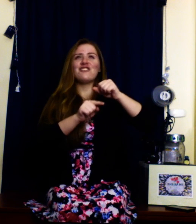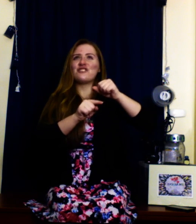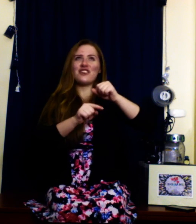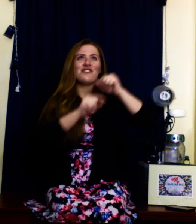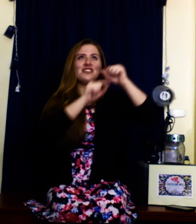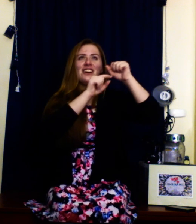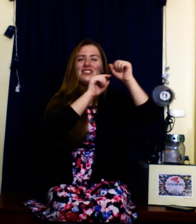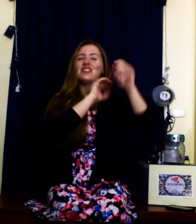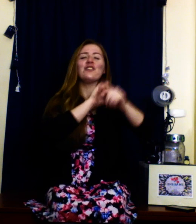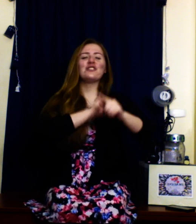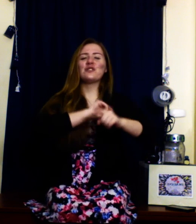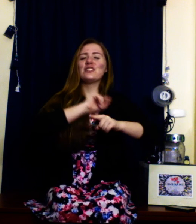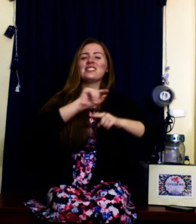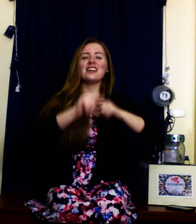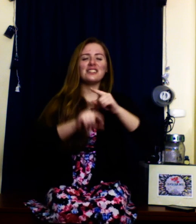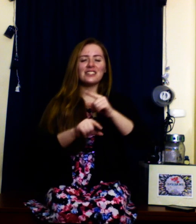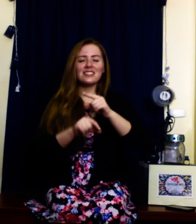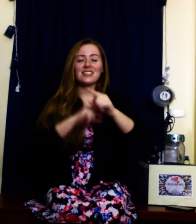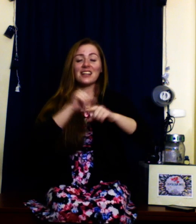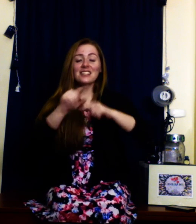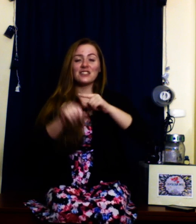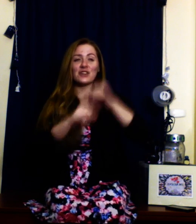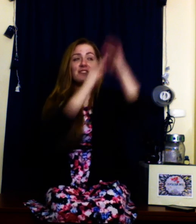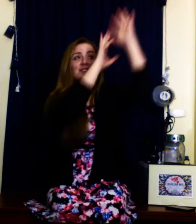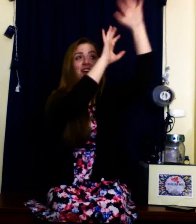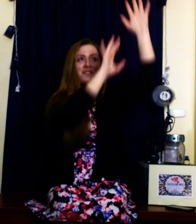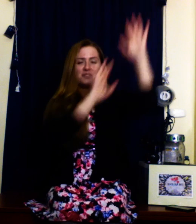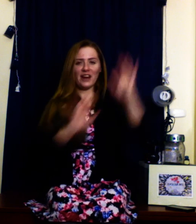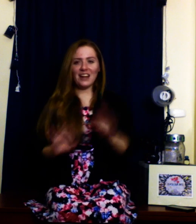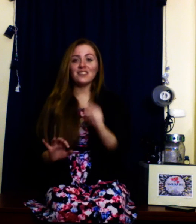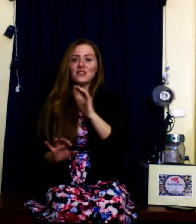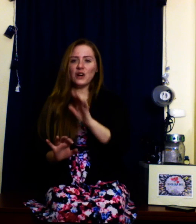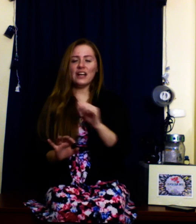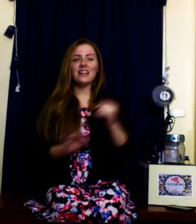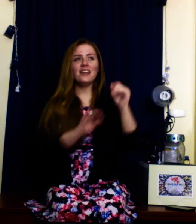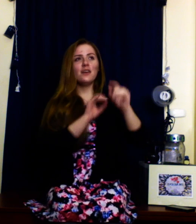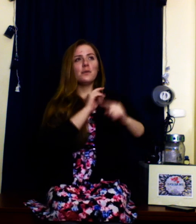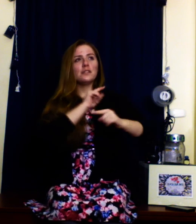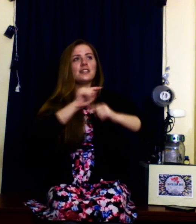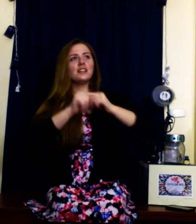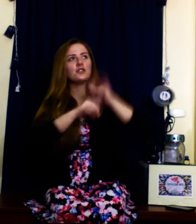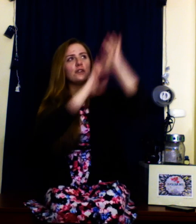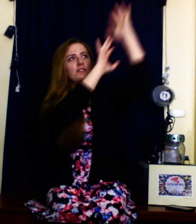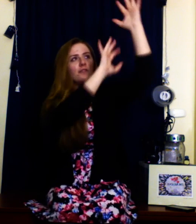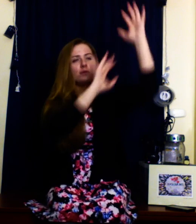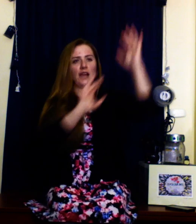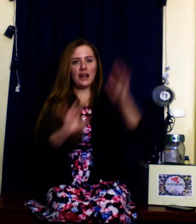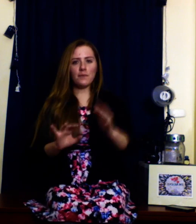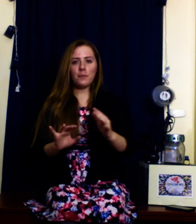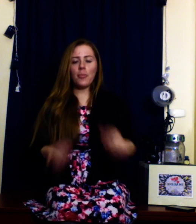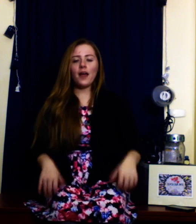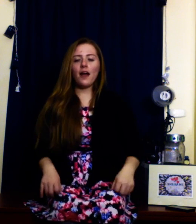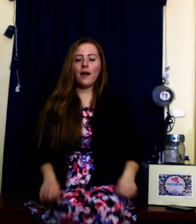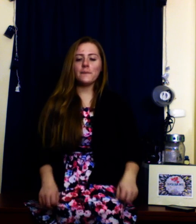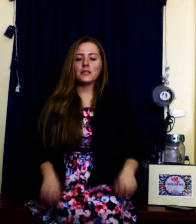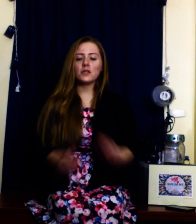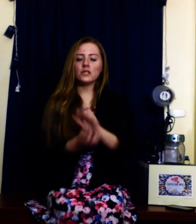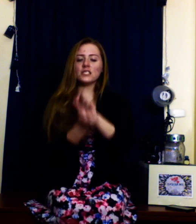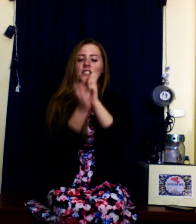drift. Through the sudden drift of the rain. Through the sudden drift of the rain. So this is the sign